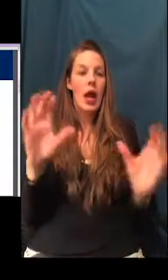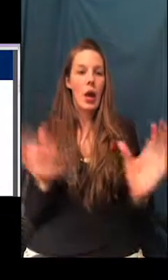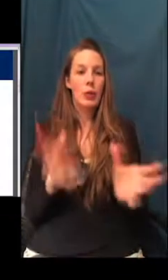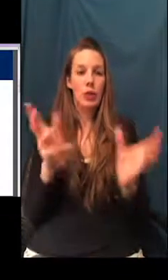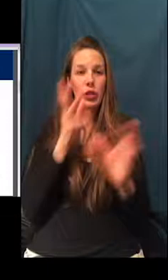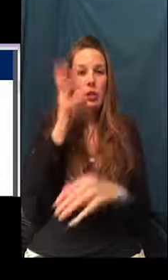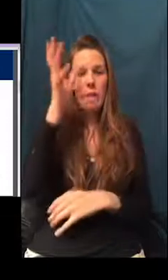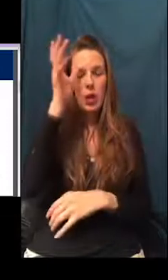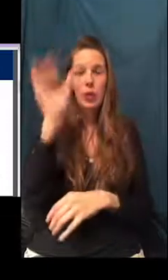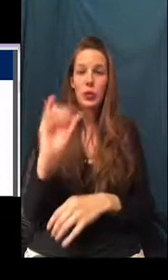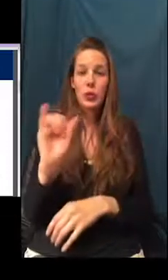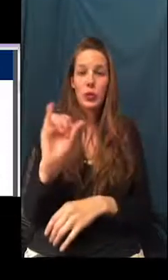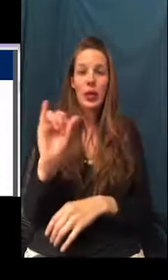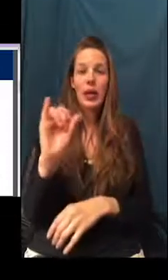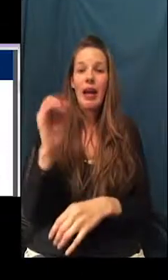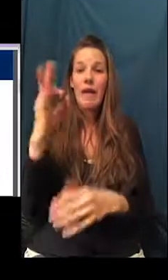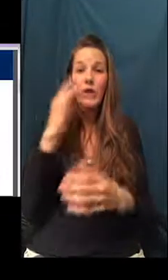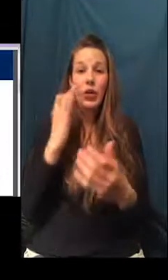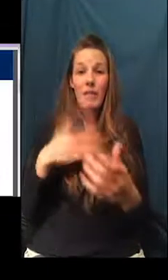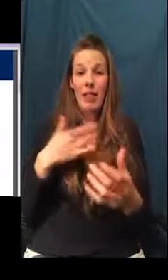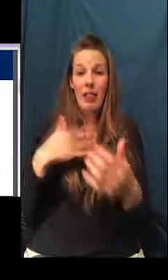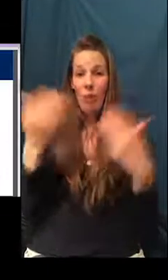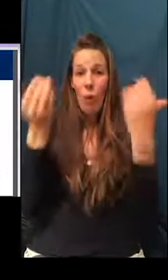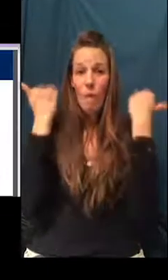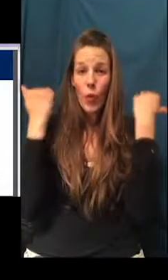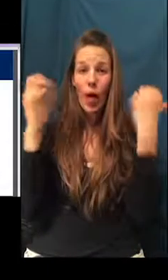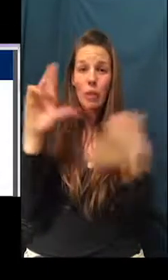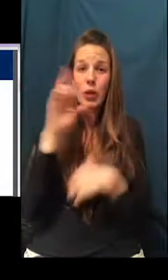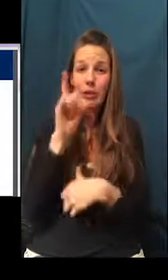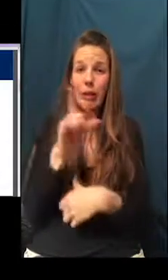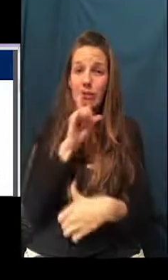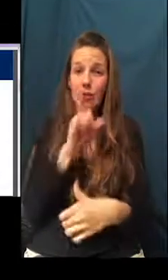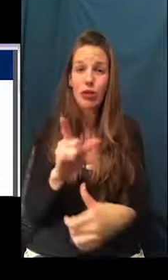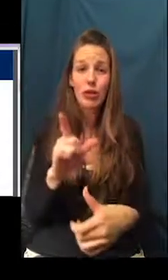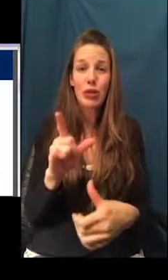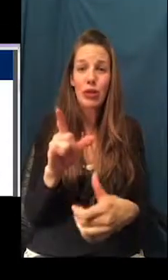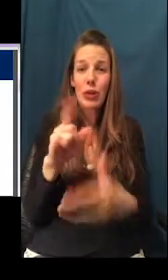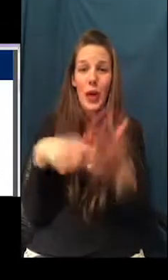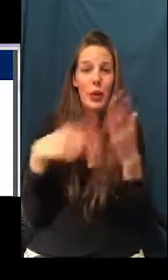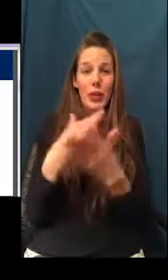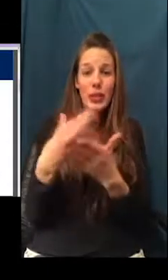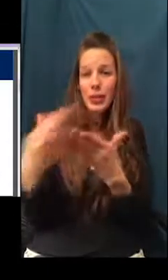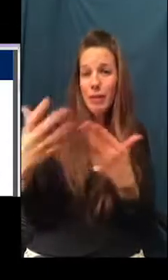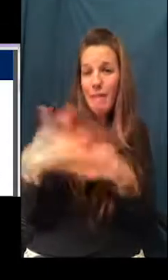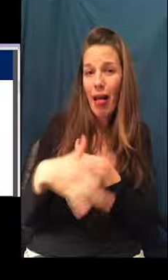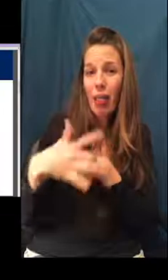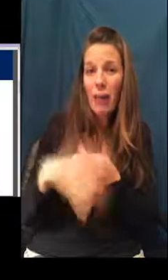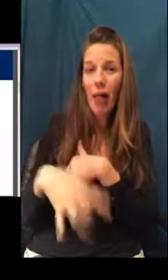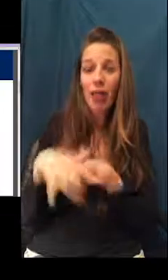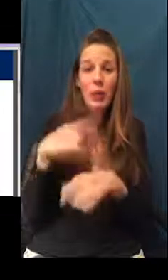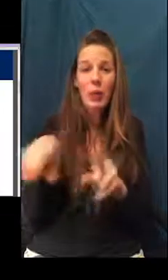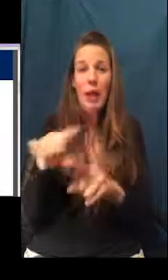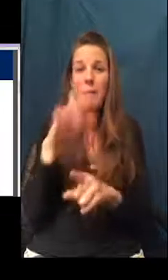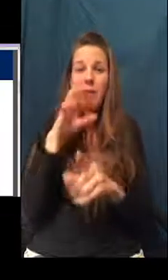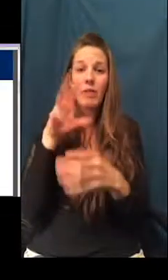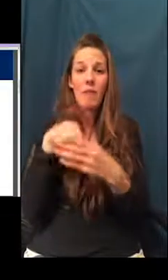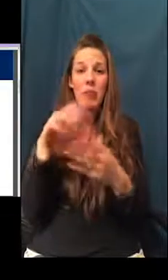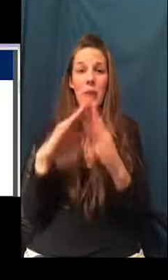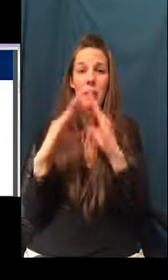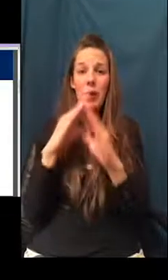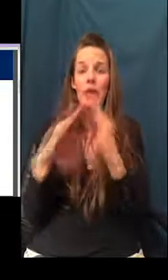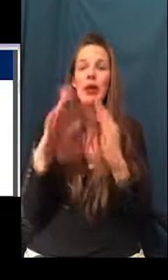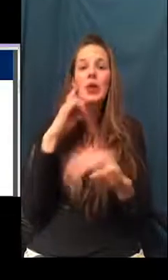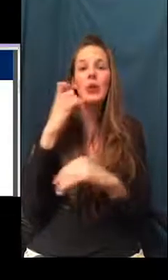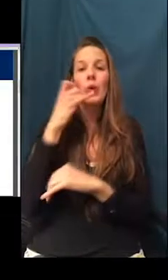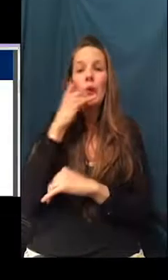encourage parents too that, if they're feeling overwhelmed or they aren't sure even what resources might be available to them in the community, to